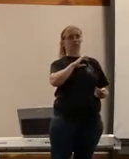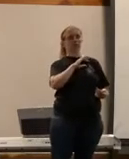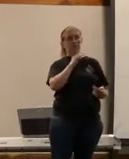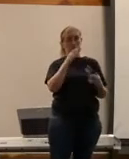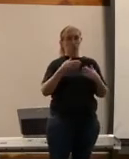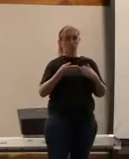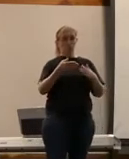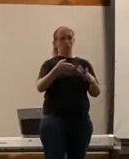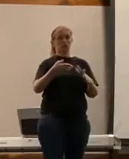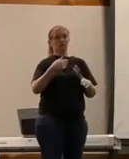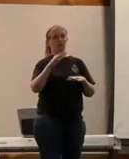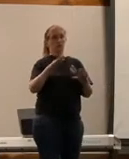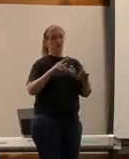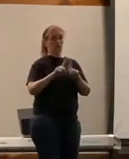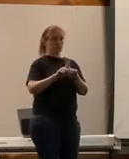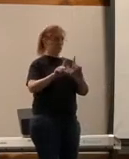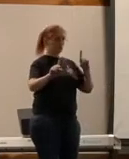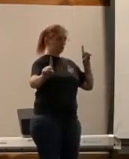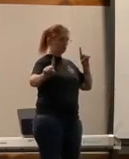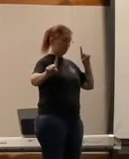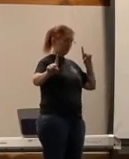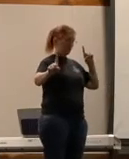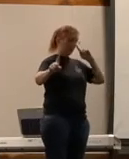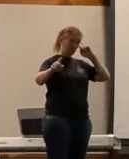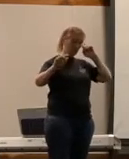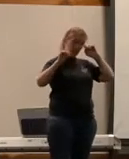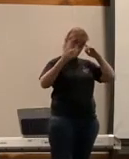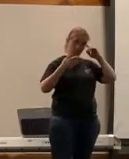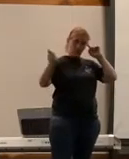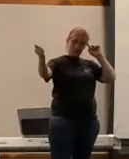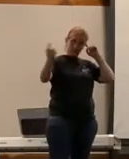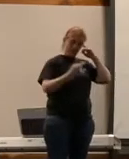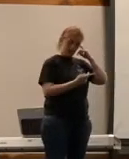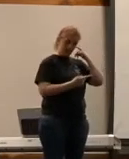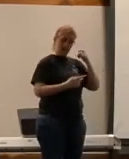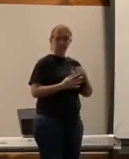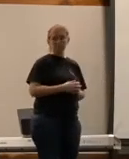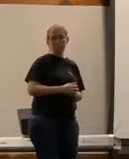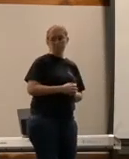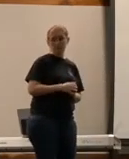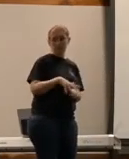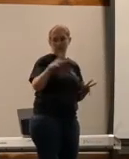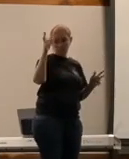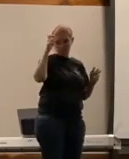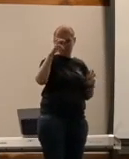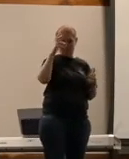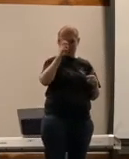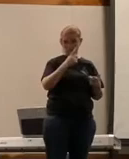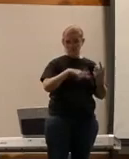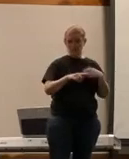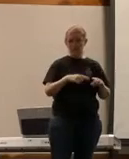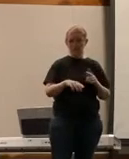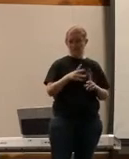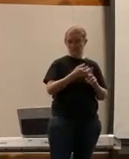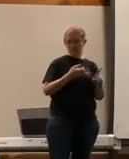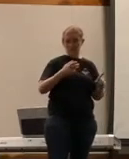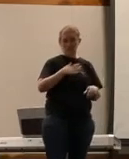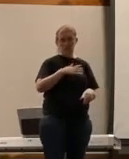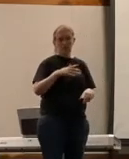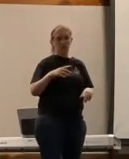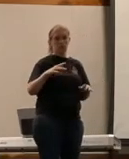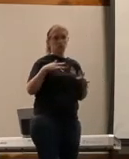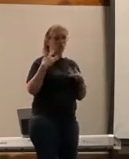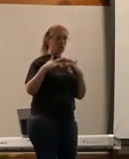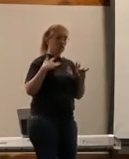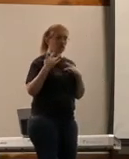and I've walked so far away from you, I don't think that there's another way back. And the devil is coming to try to steal my joy, coming to